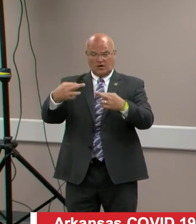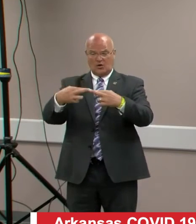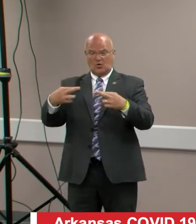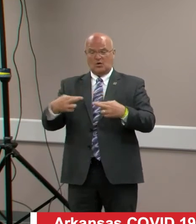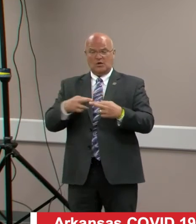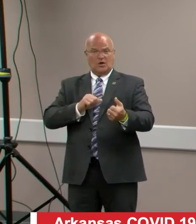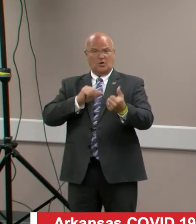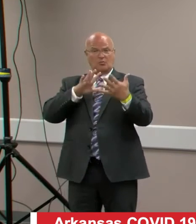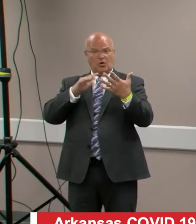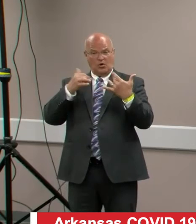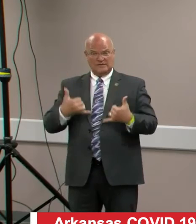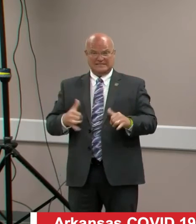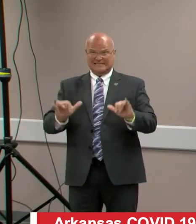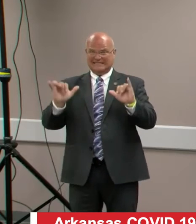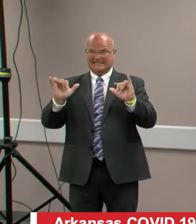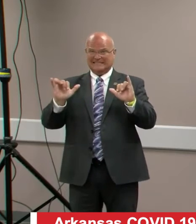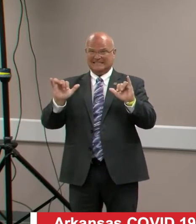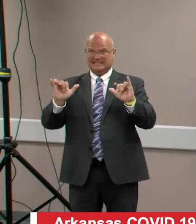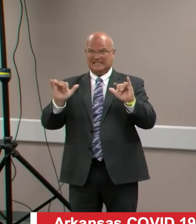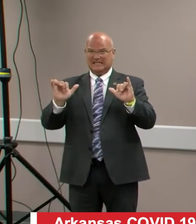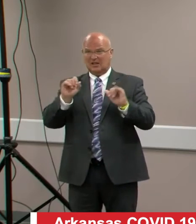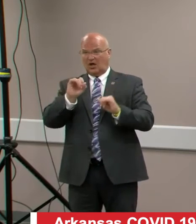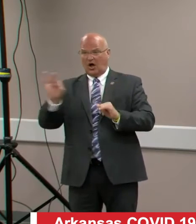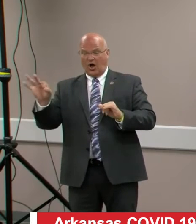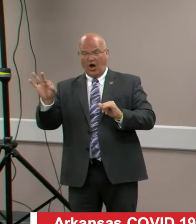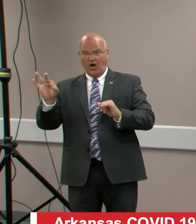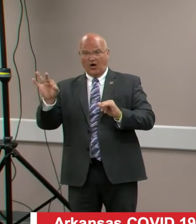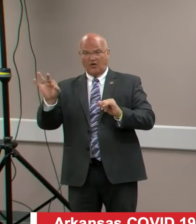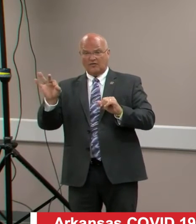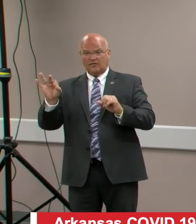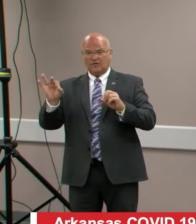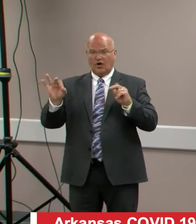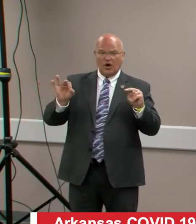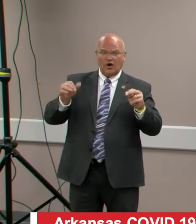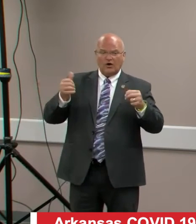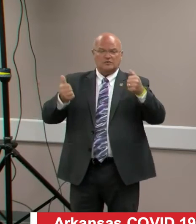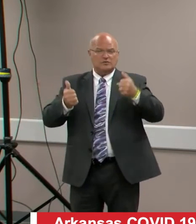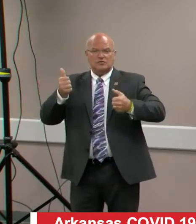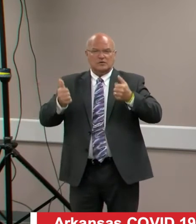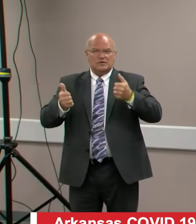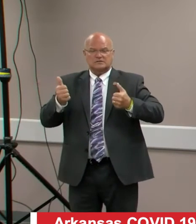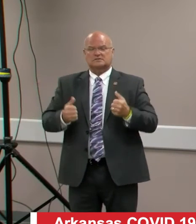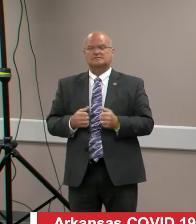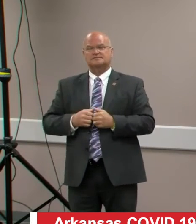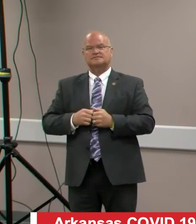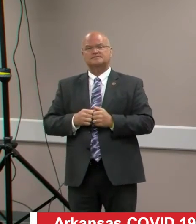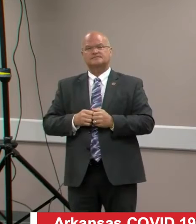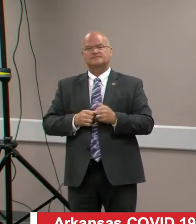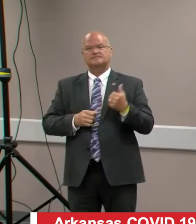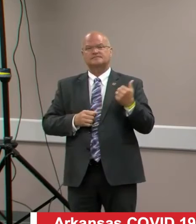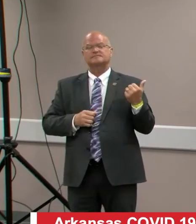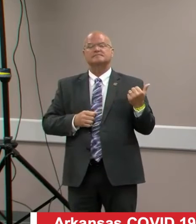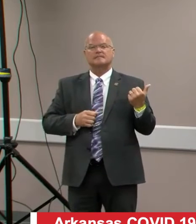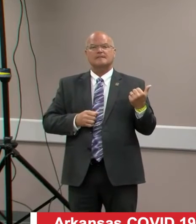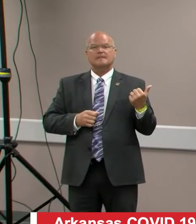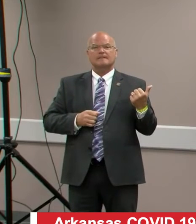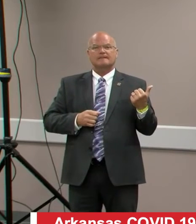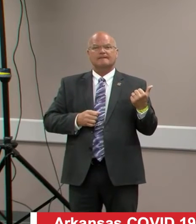regional approach, is that still off the table, or are you looking at that for whatever you announce tomorrow?